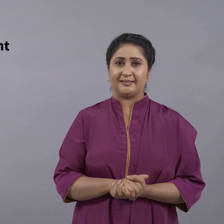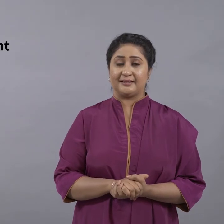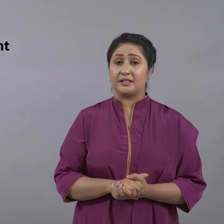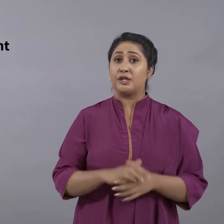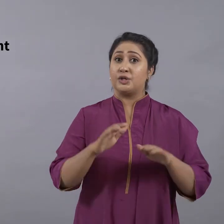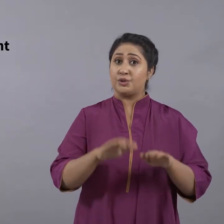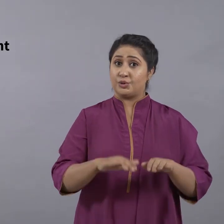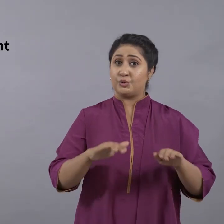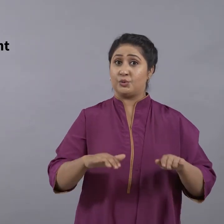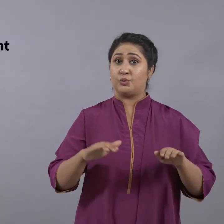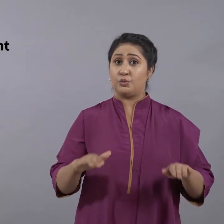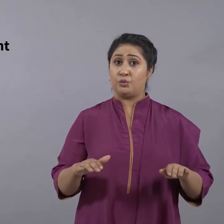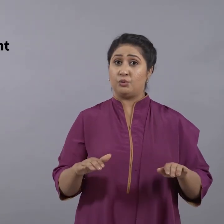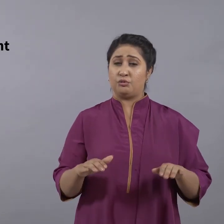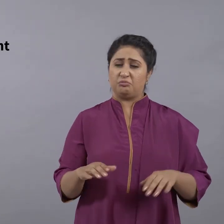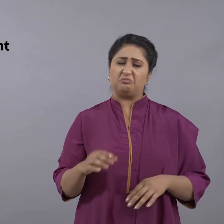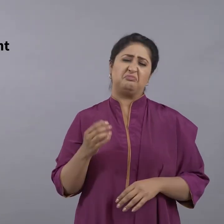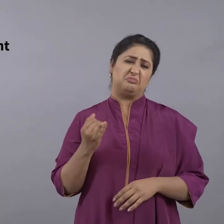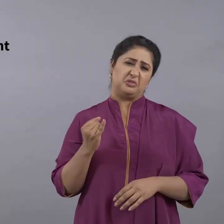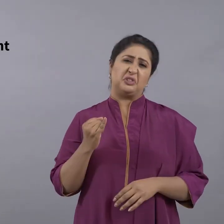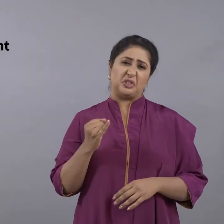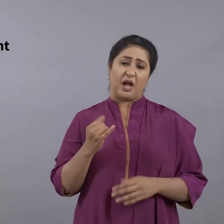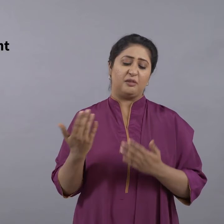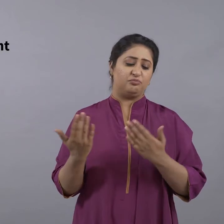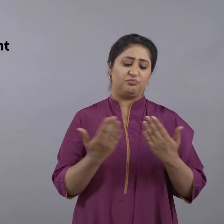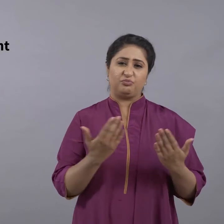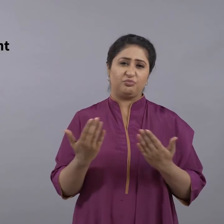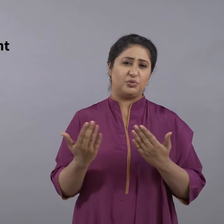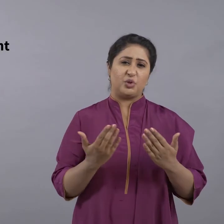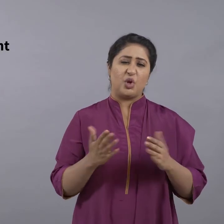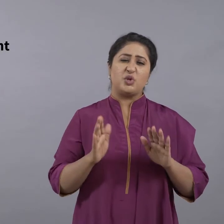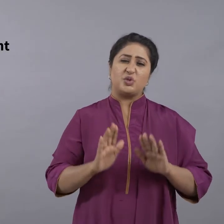The student may read slowly and may stop frequently.